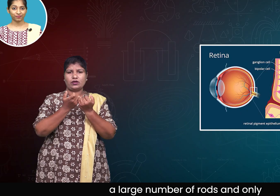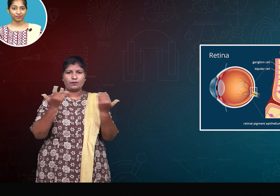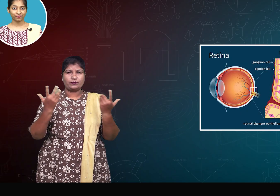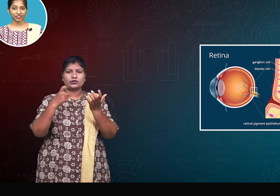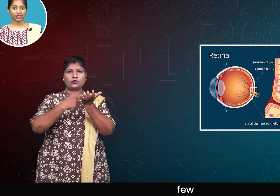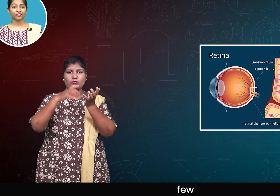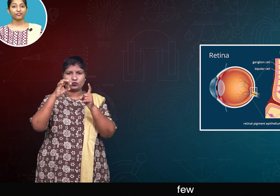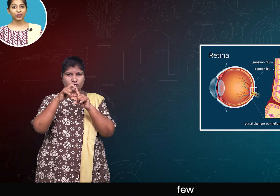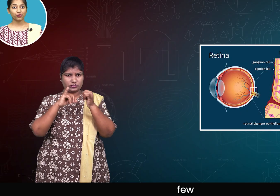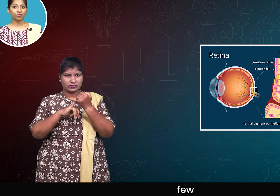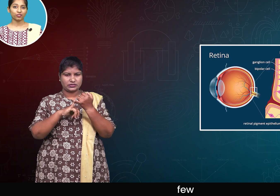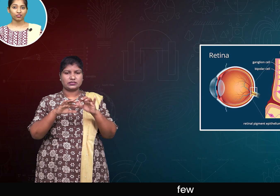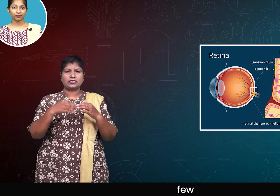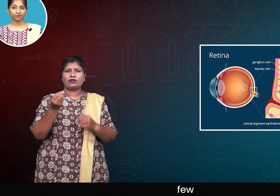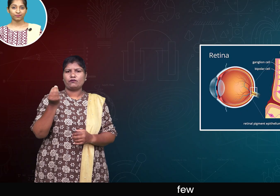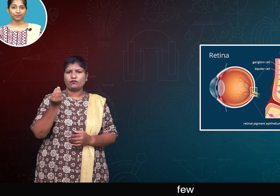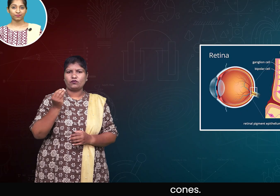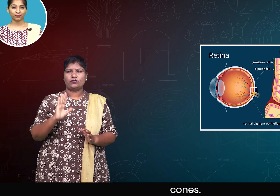only few